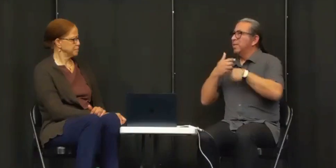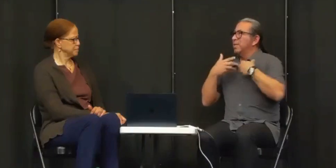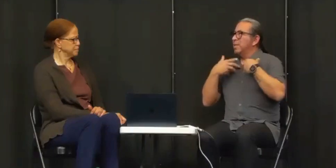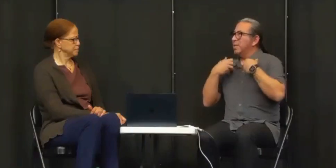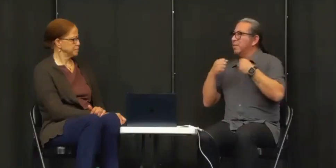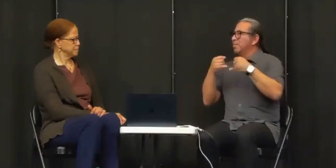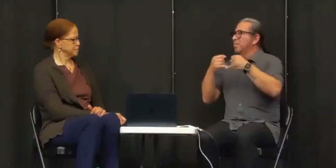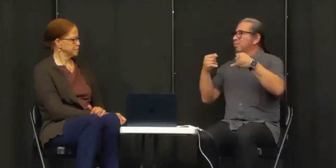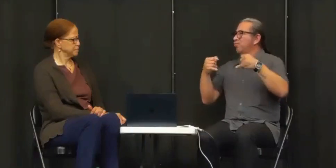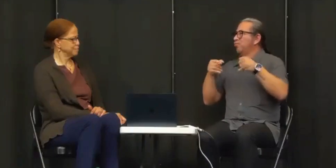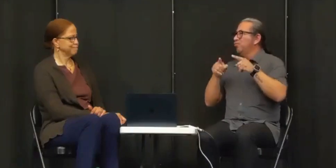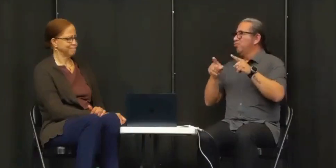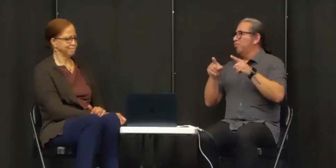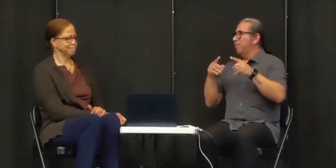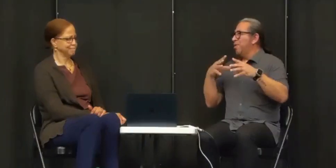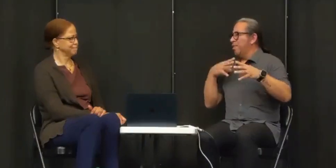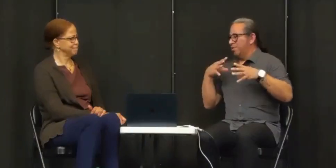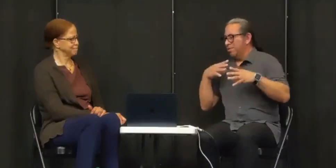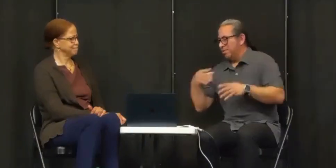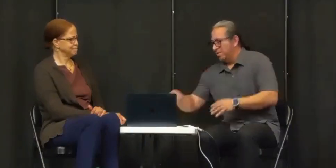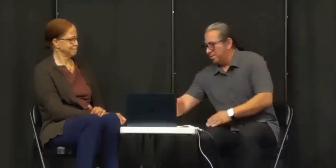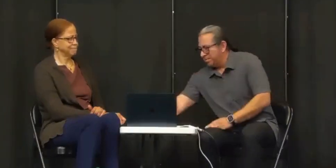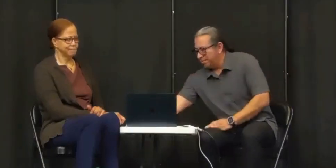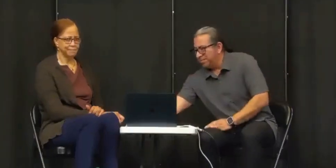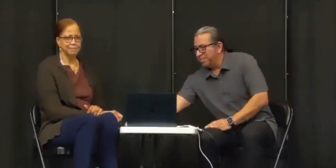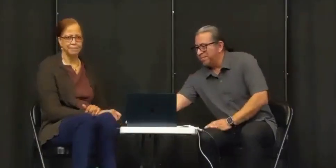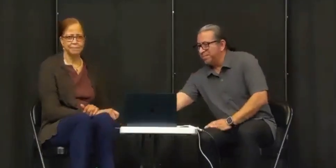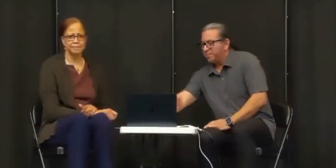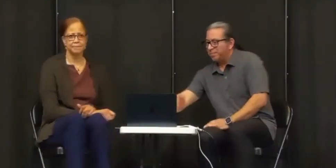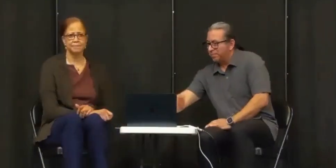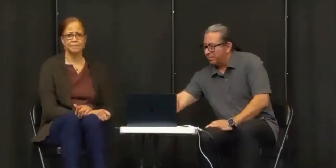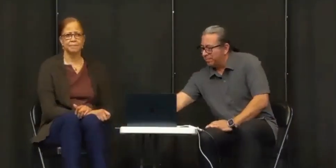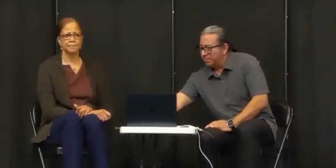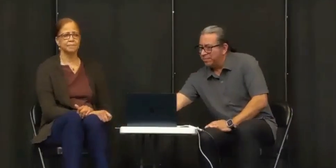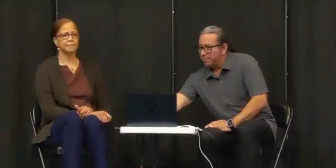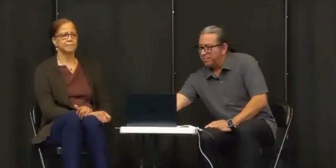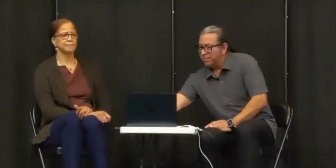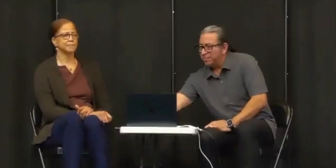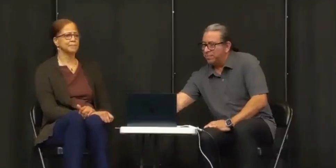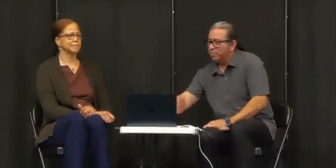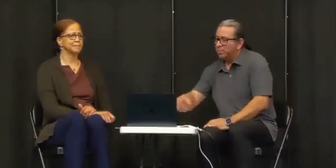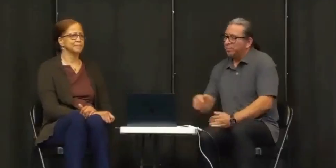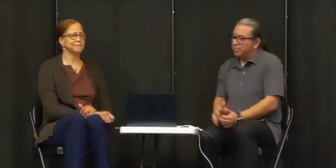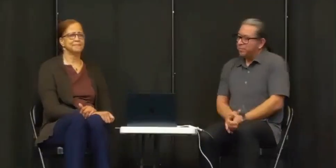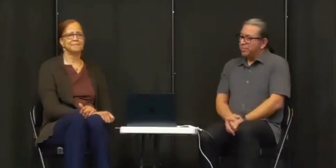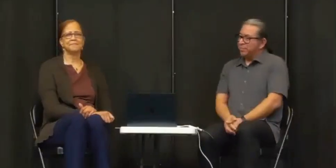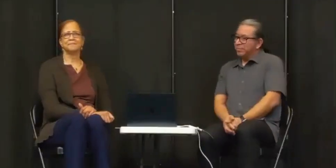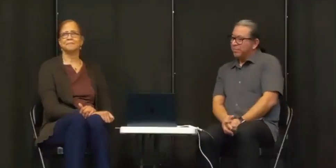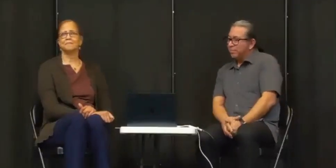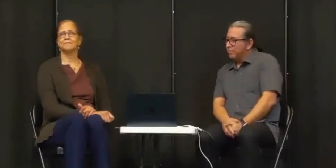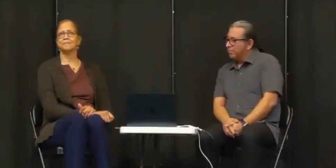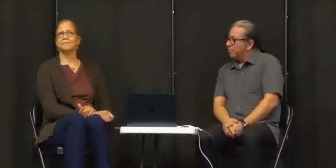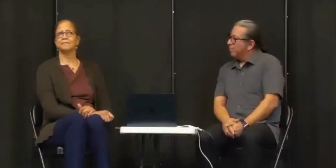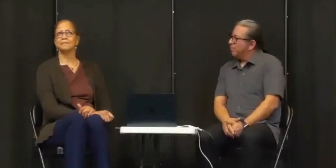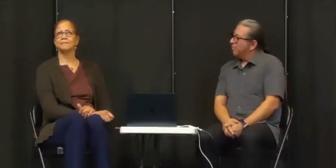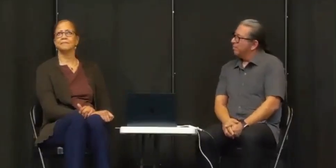we can set up healthy and appropriate boundaries with during the holidays?